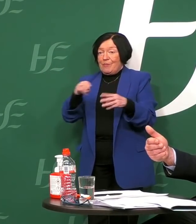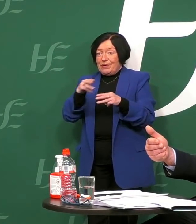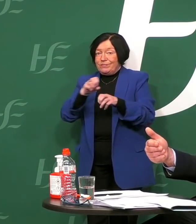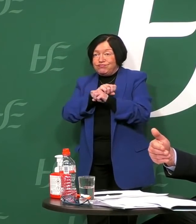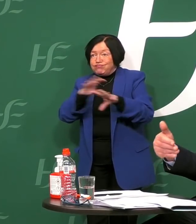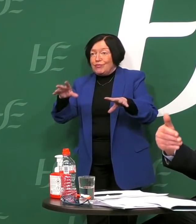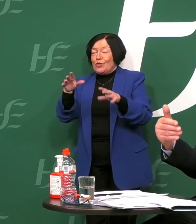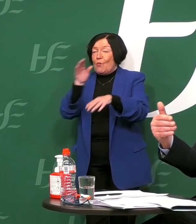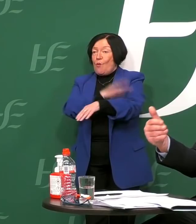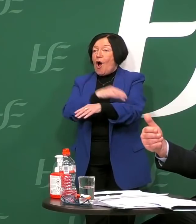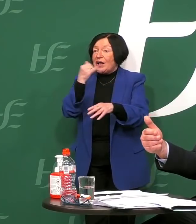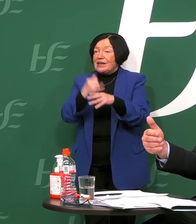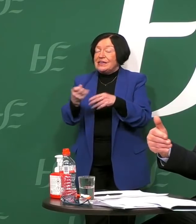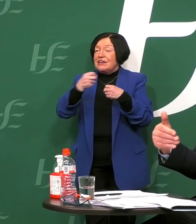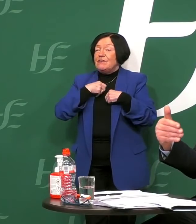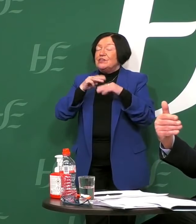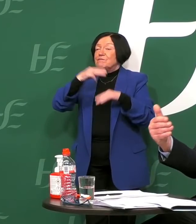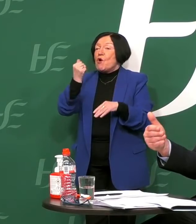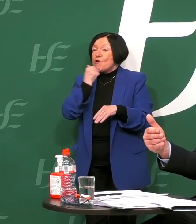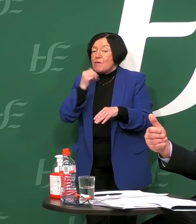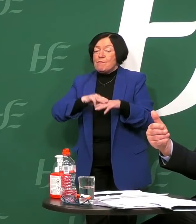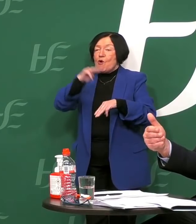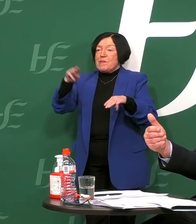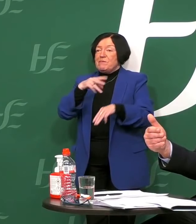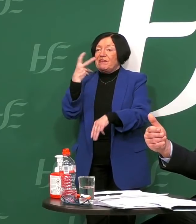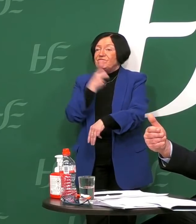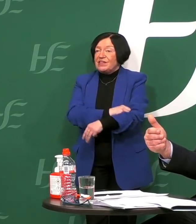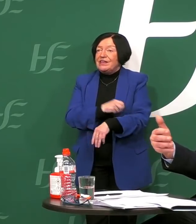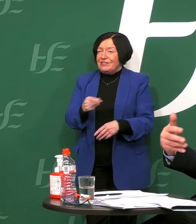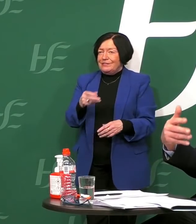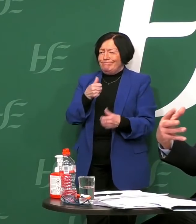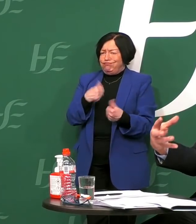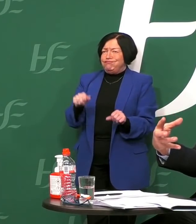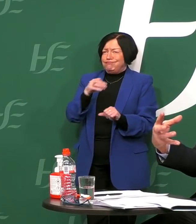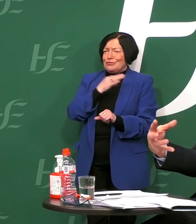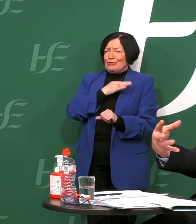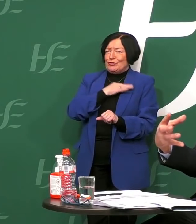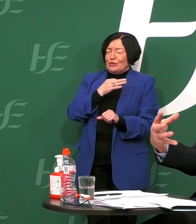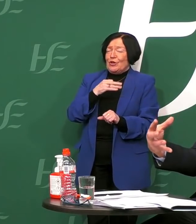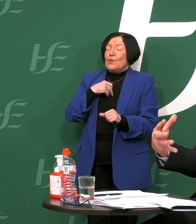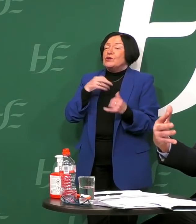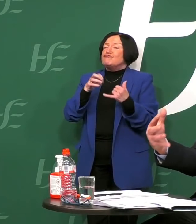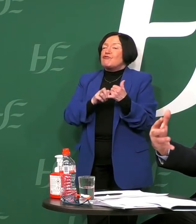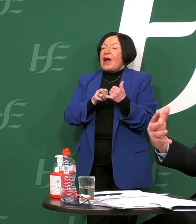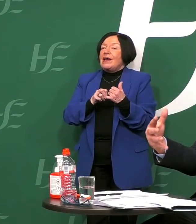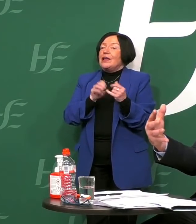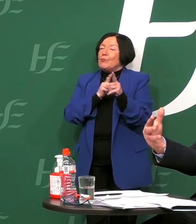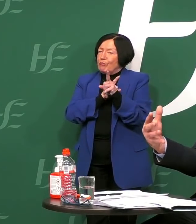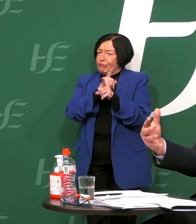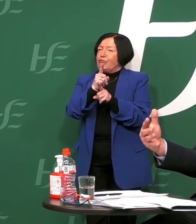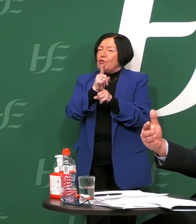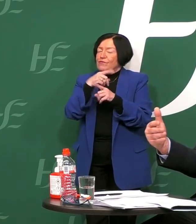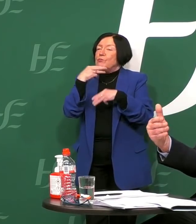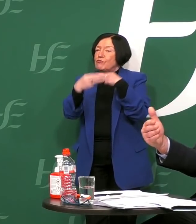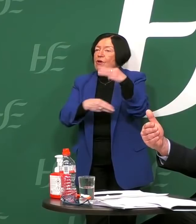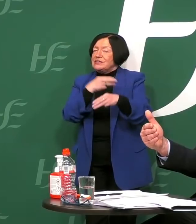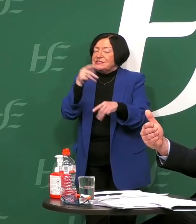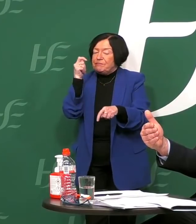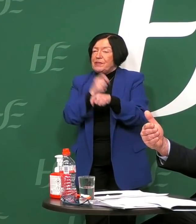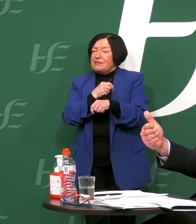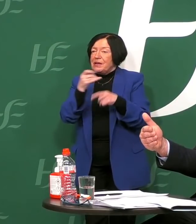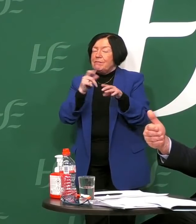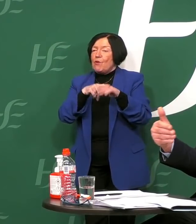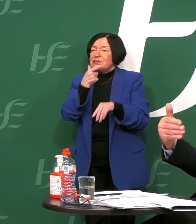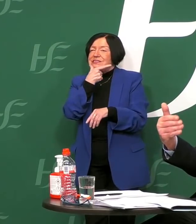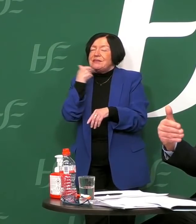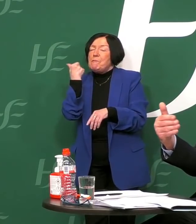on the walk-ins. So that would give us more numbers through, more people vaccinated. That's really good. And we'll try and, I suppose, improve that process as best we can to make it as easy